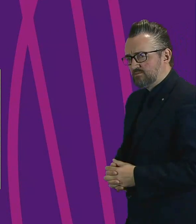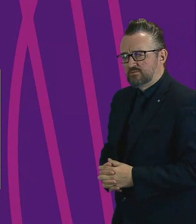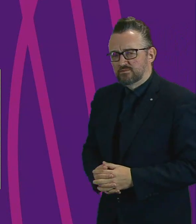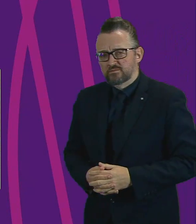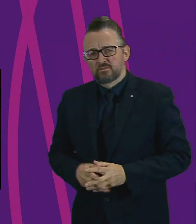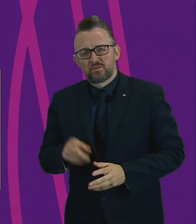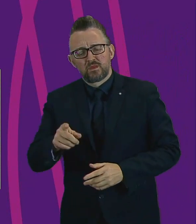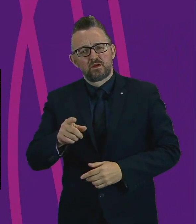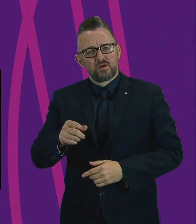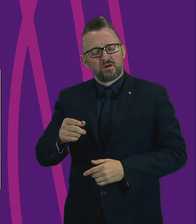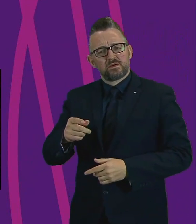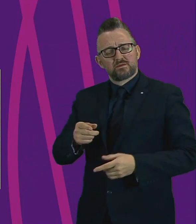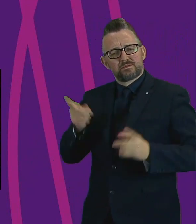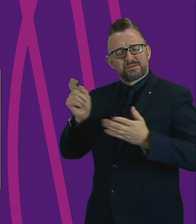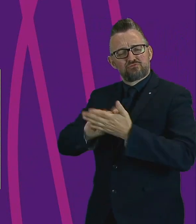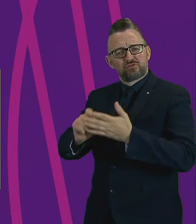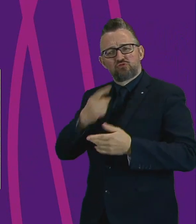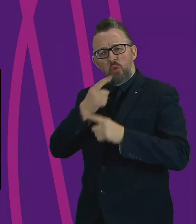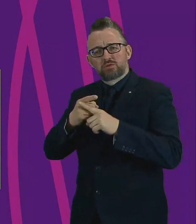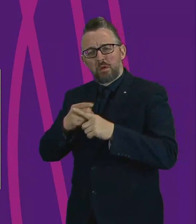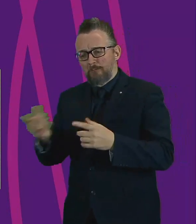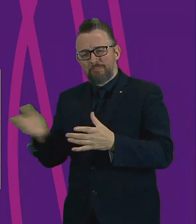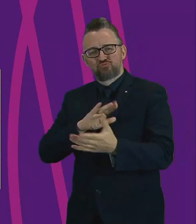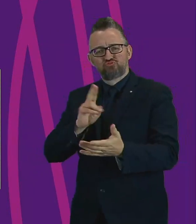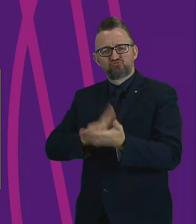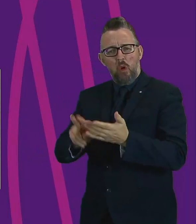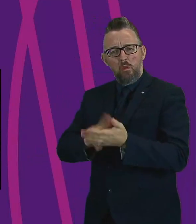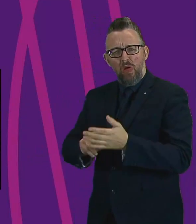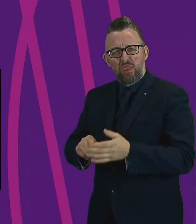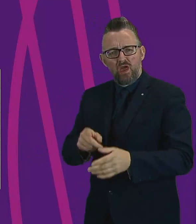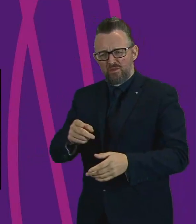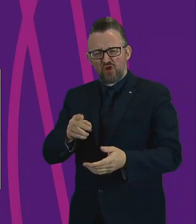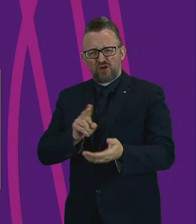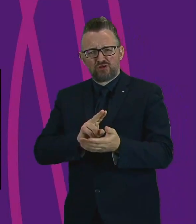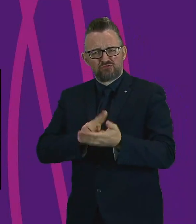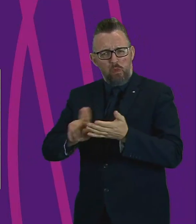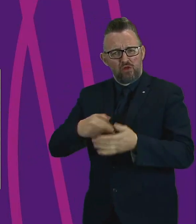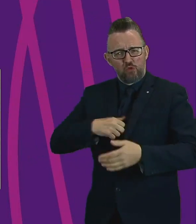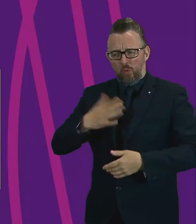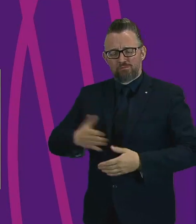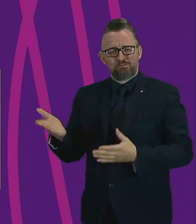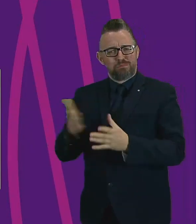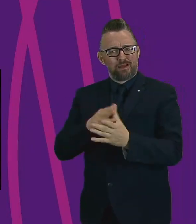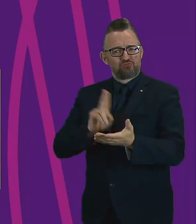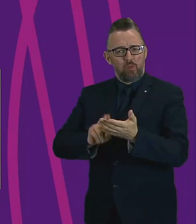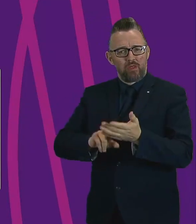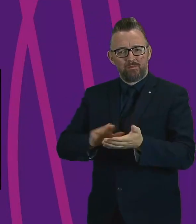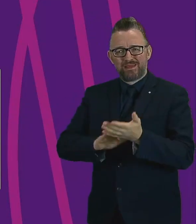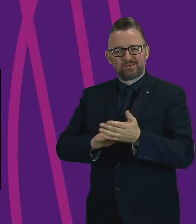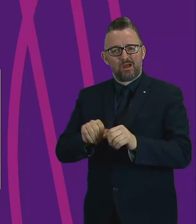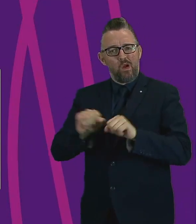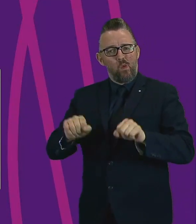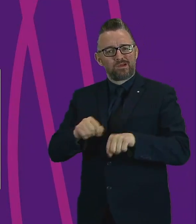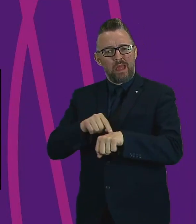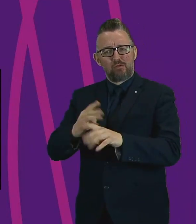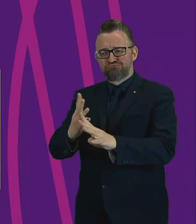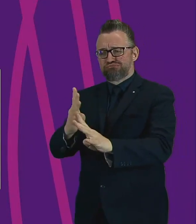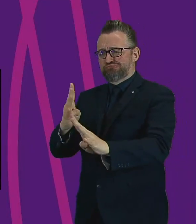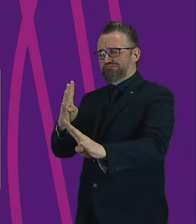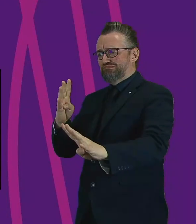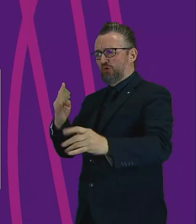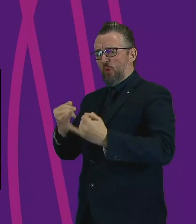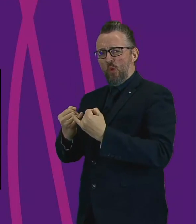really don't return to normal, because normal would mean delayed discharge, normal would mean waiting times growing. So, in order